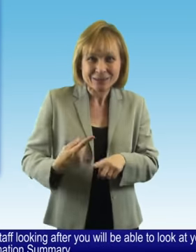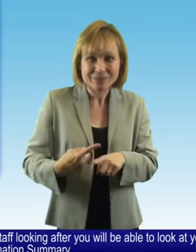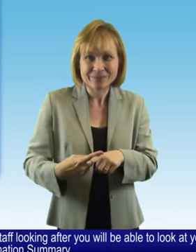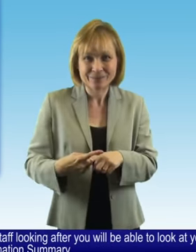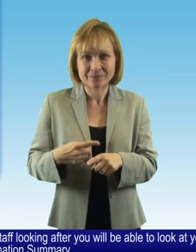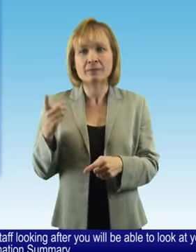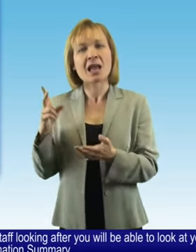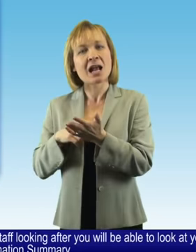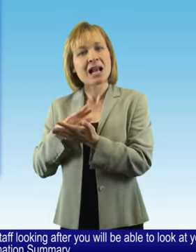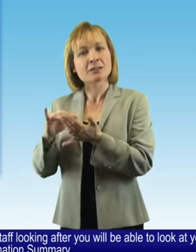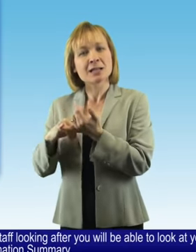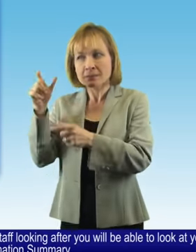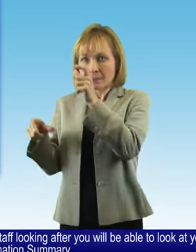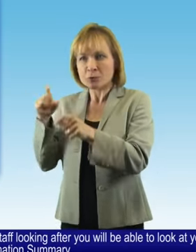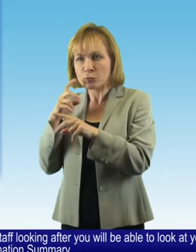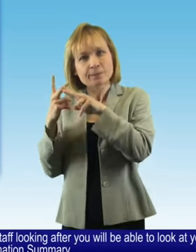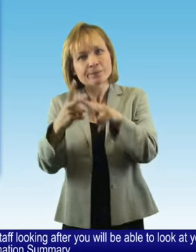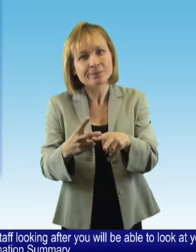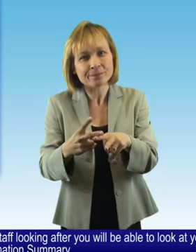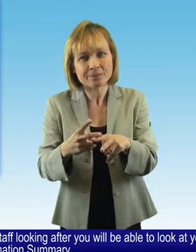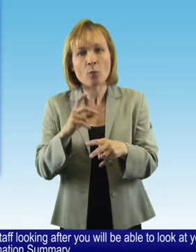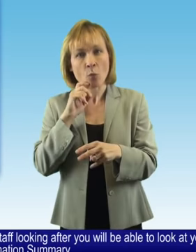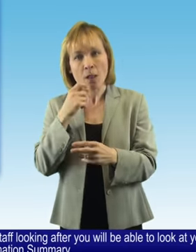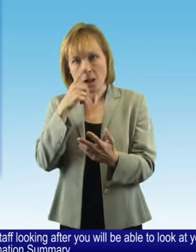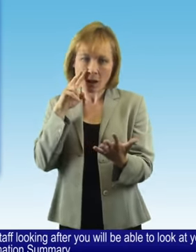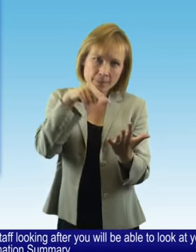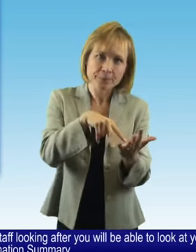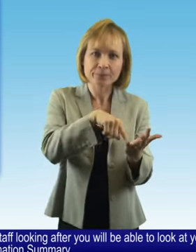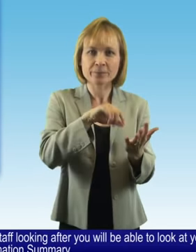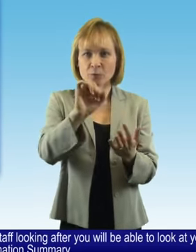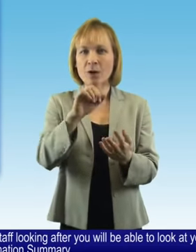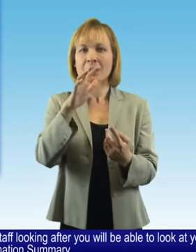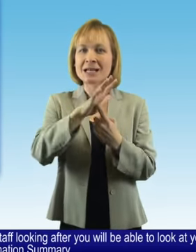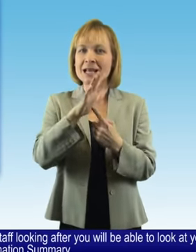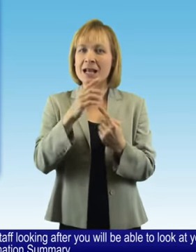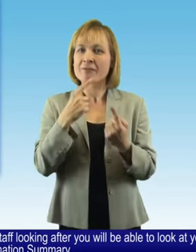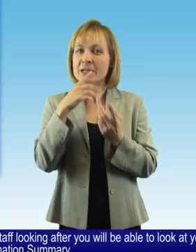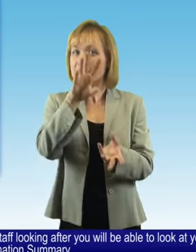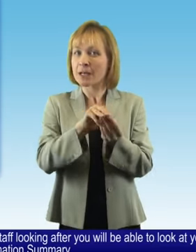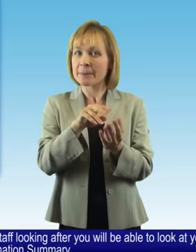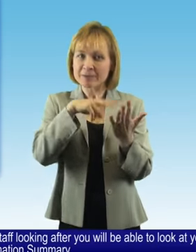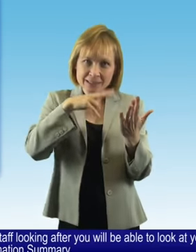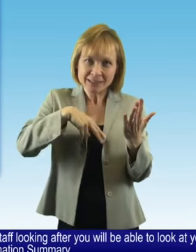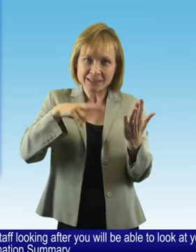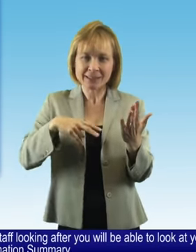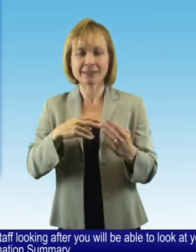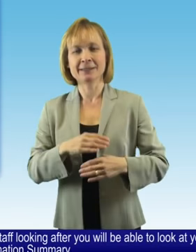If you need urgent medical care, NHS staff looking after you will be able to look at your key information summary.